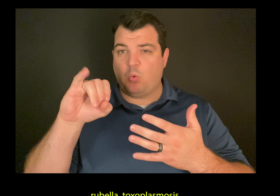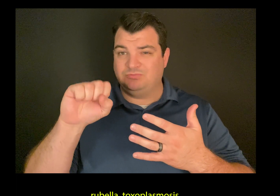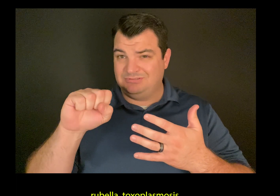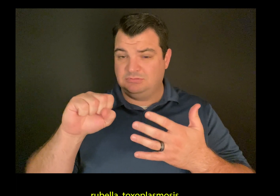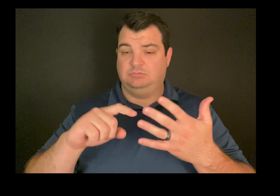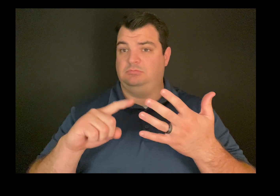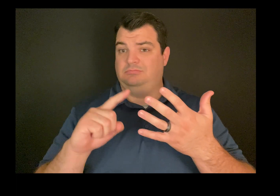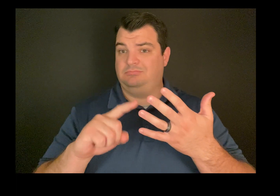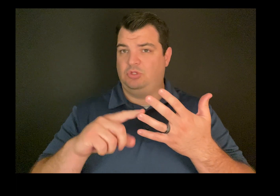toxoplasmosis,